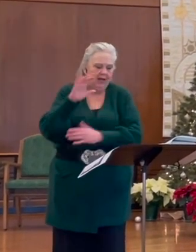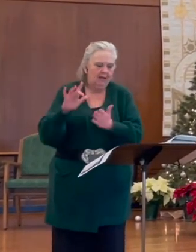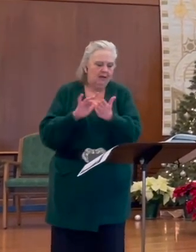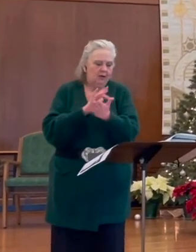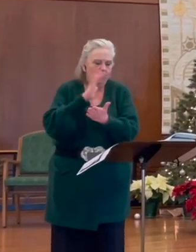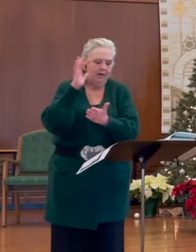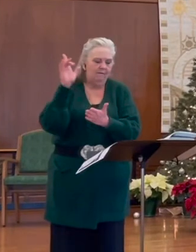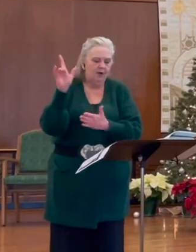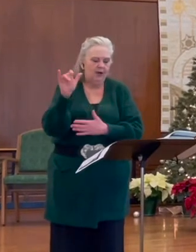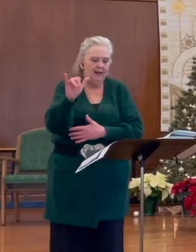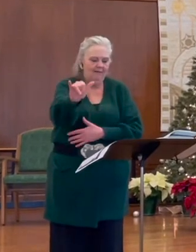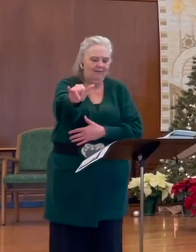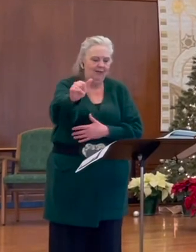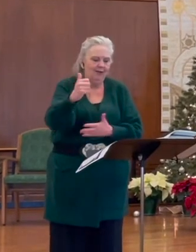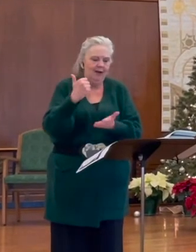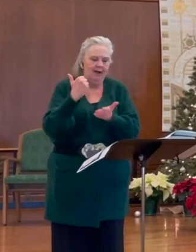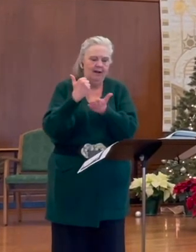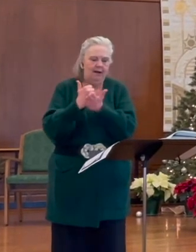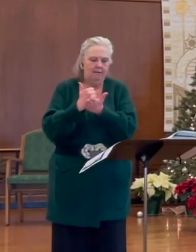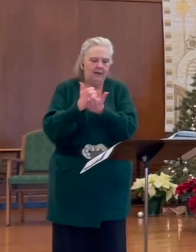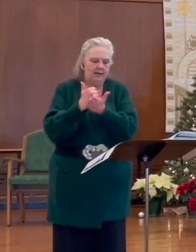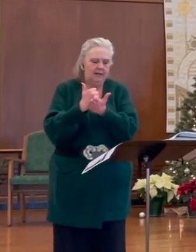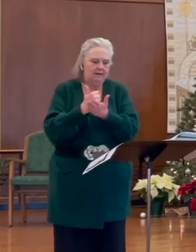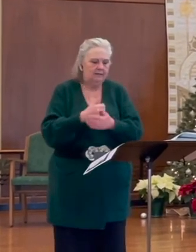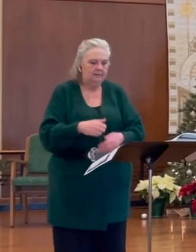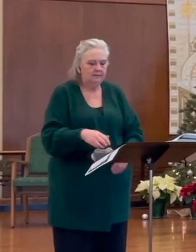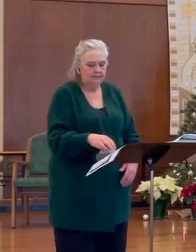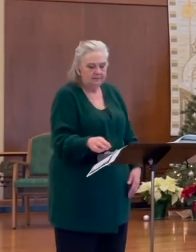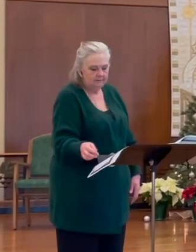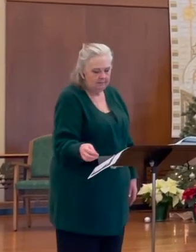glory, forever and ever. Amen.